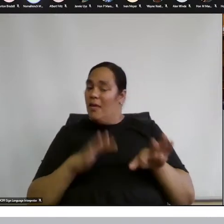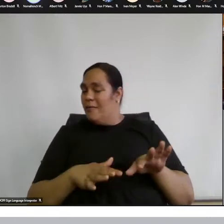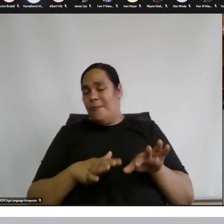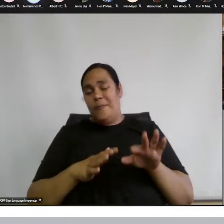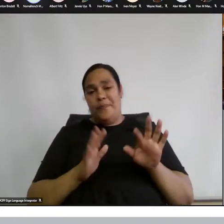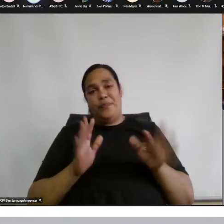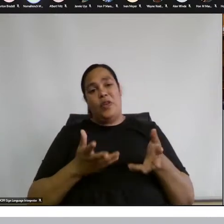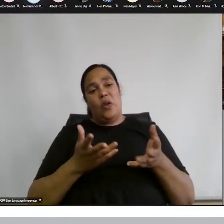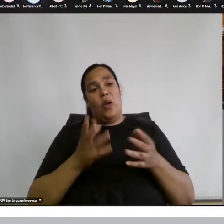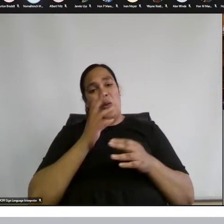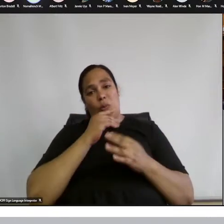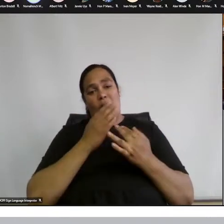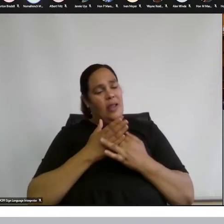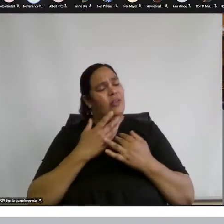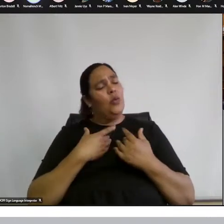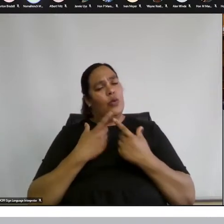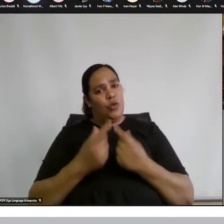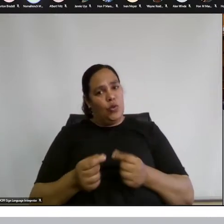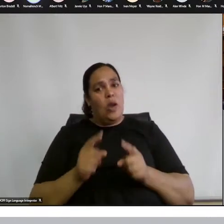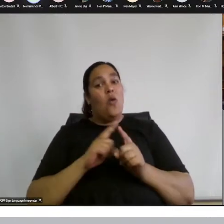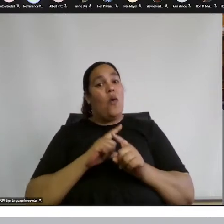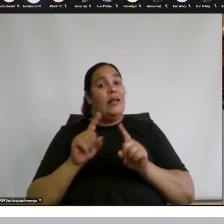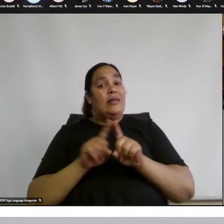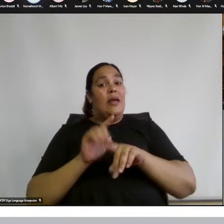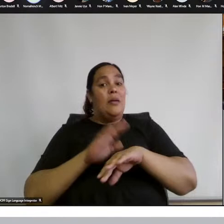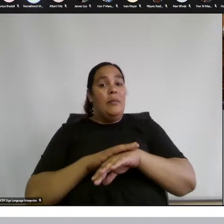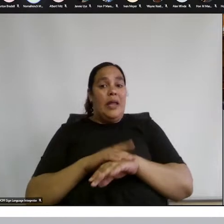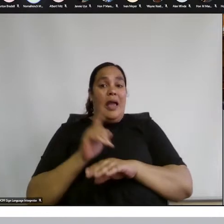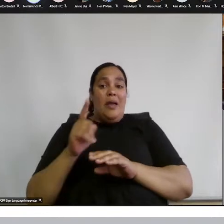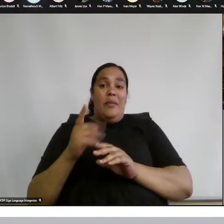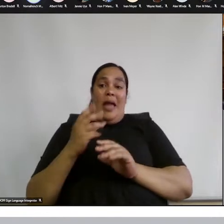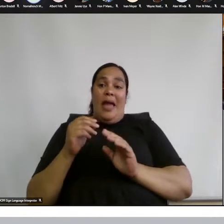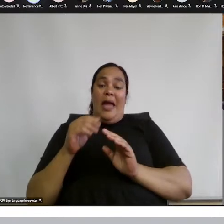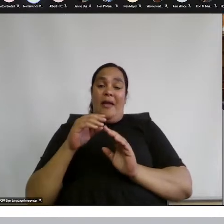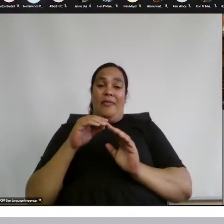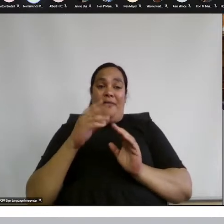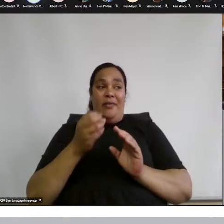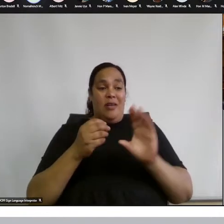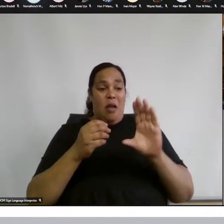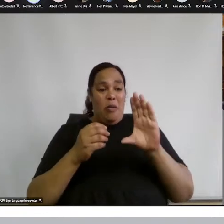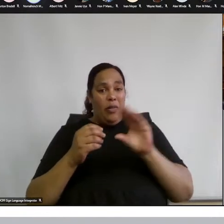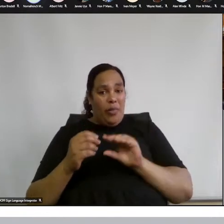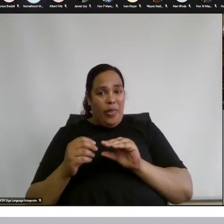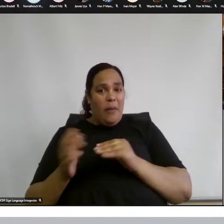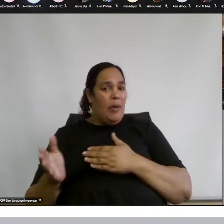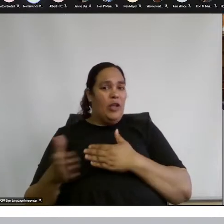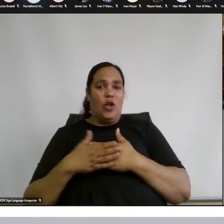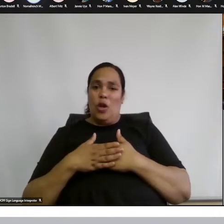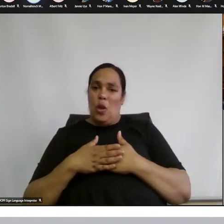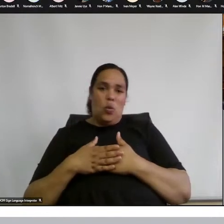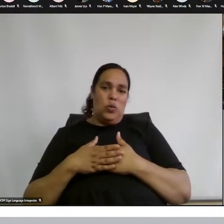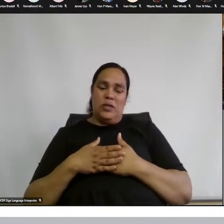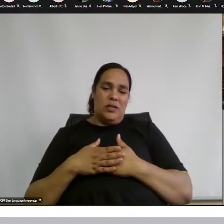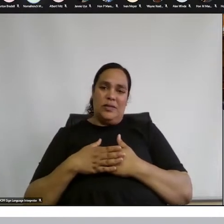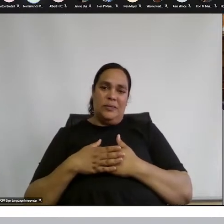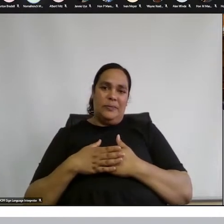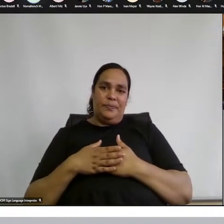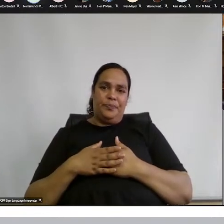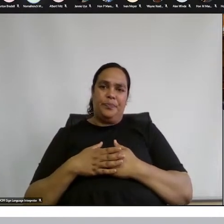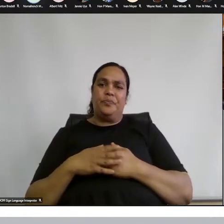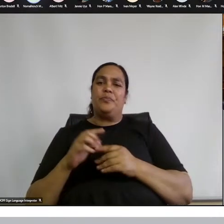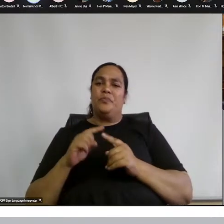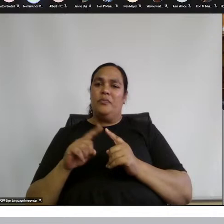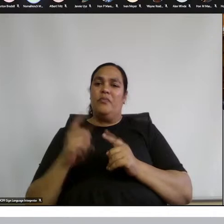there without an access, because at the same time that it was decommissioned, because it wasn't closed, decommissioned. It was